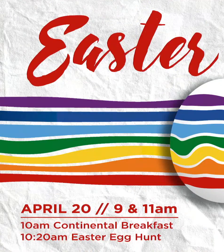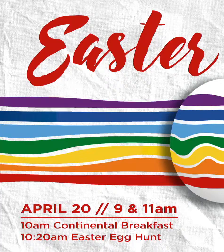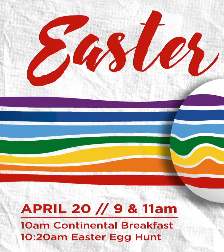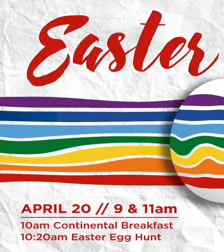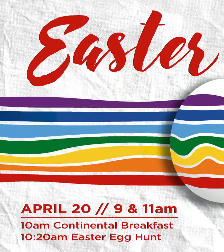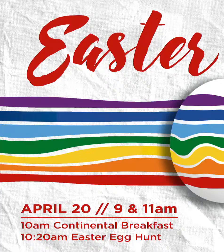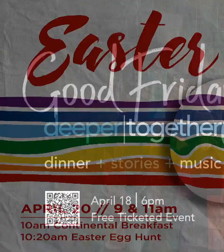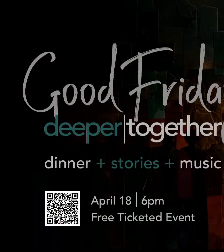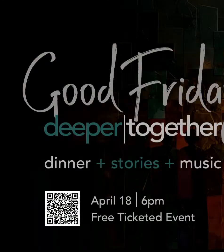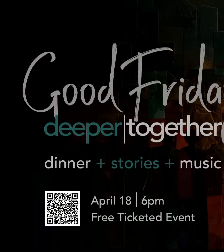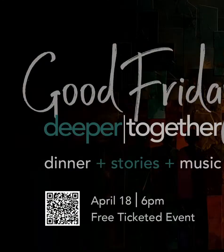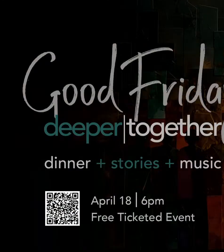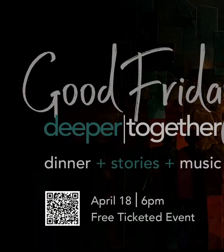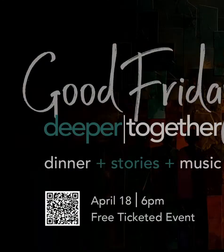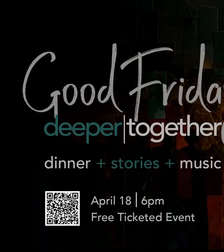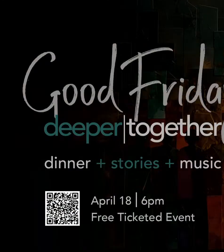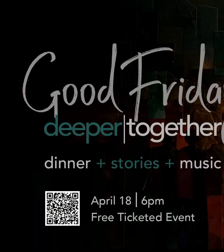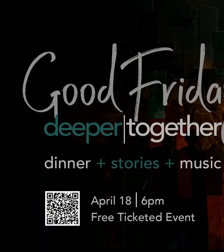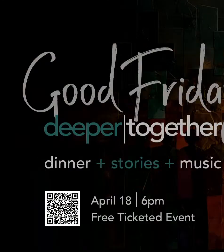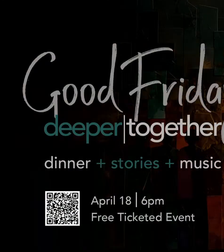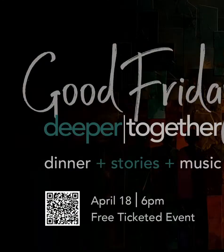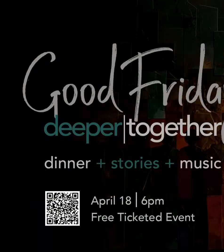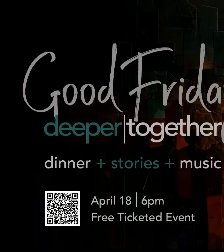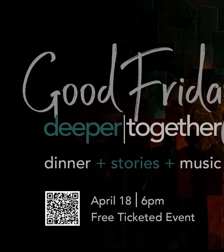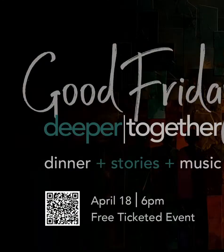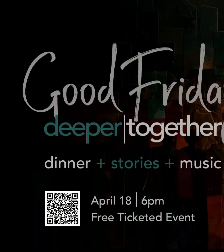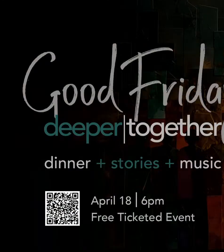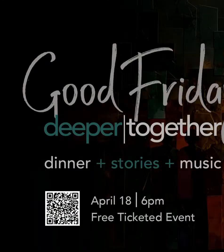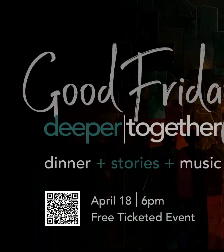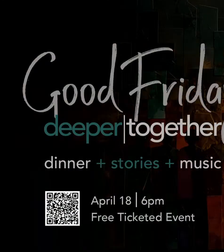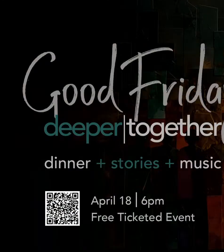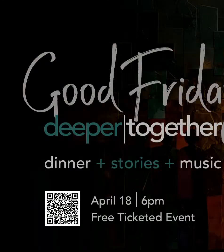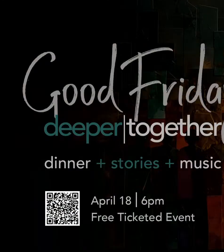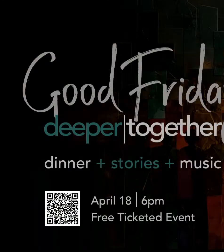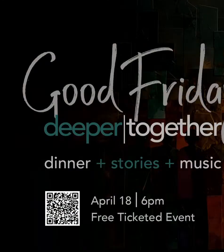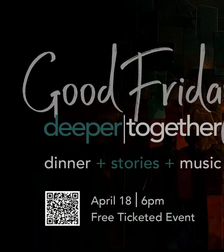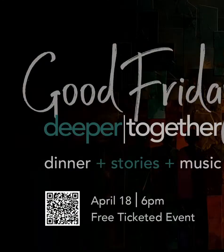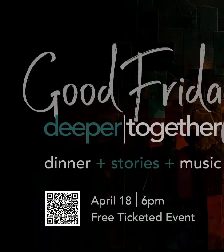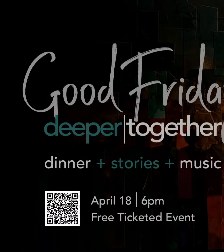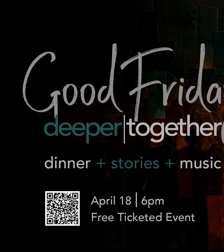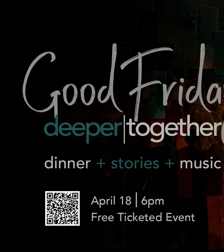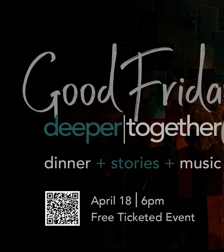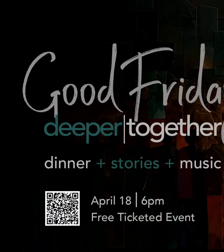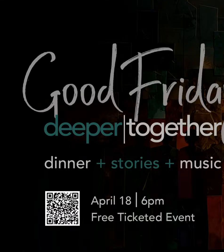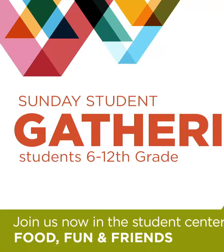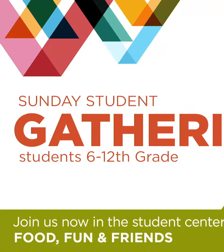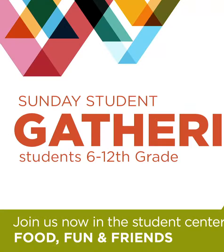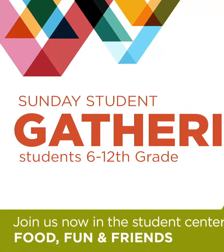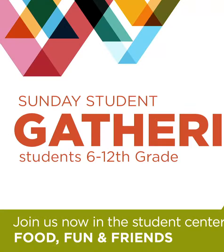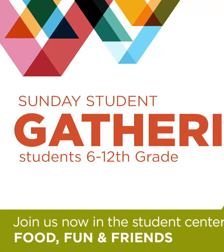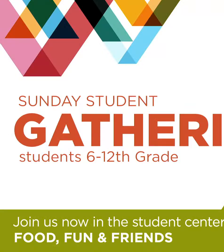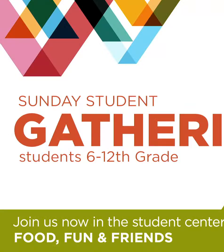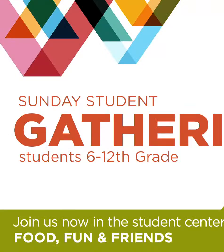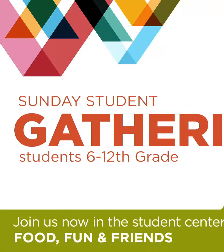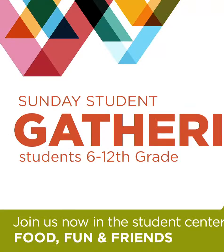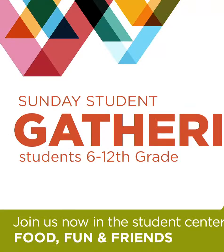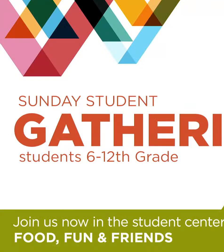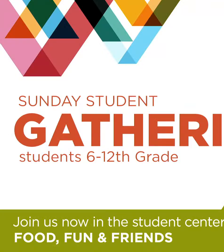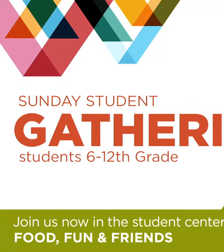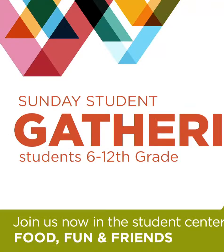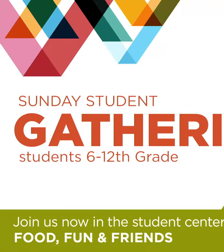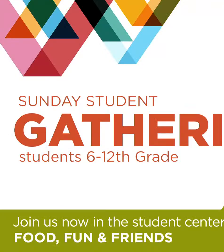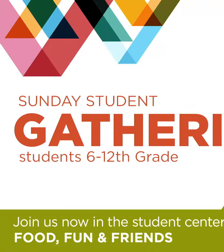the ones. Is this the way it's supposed to go? Wait until your life